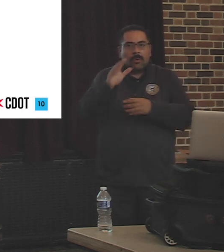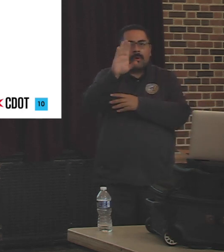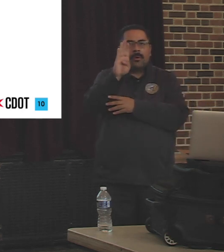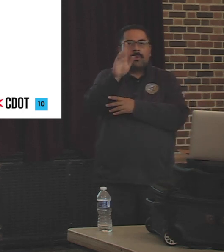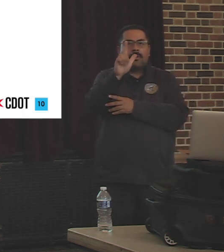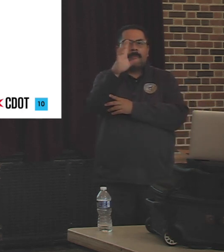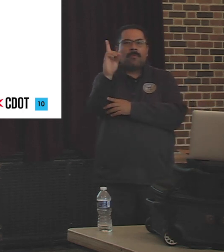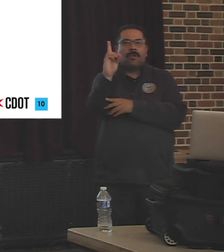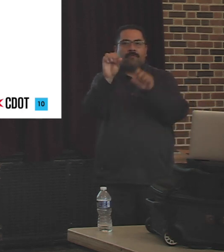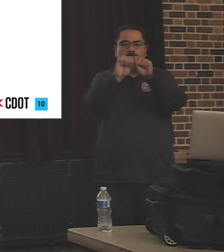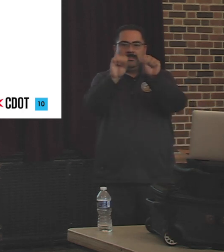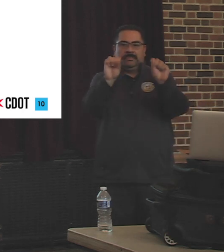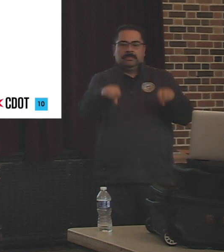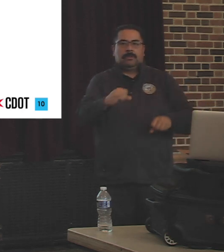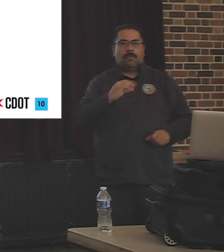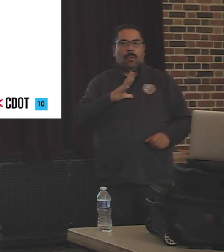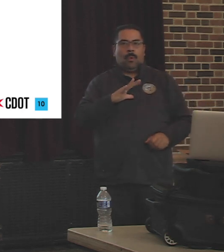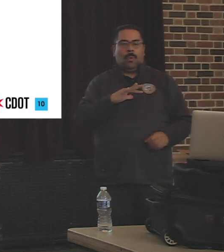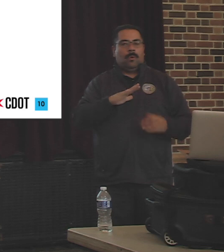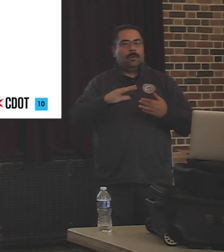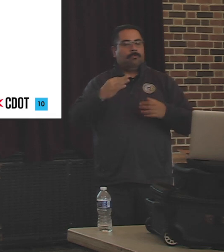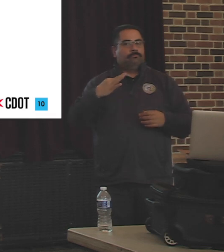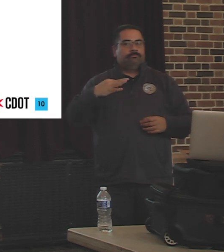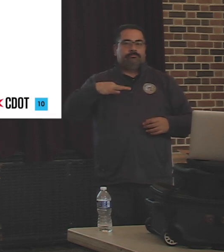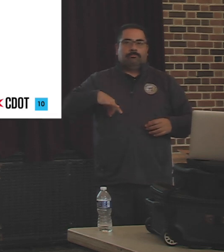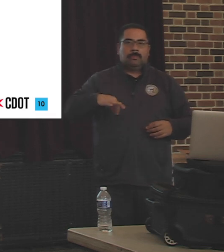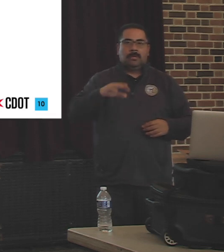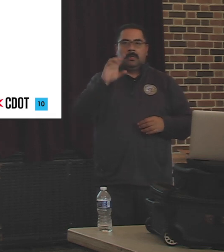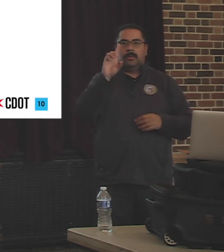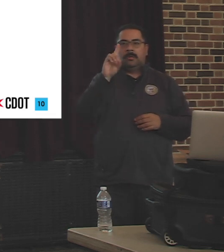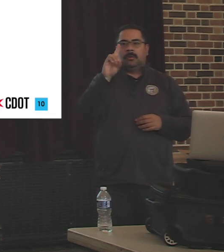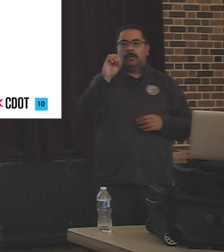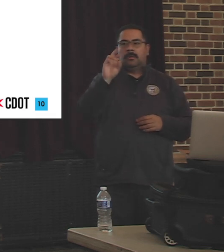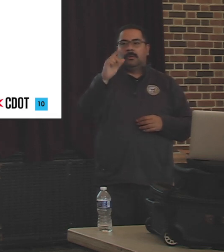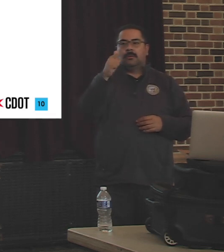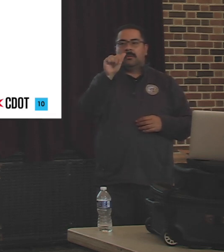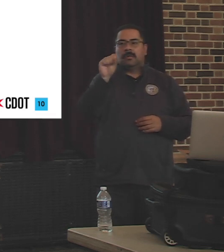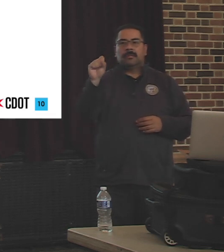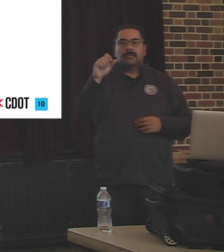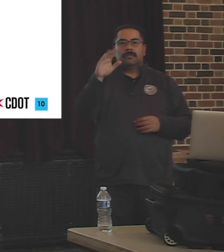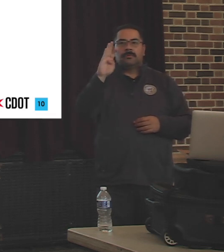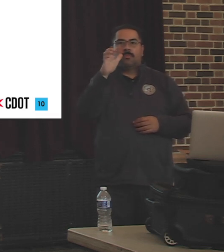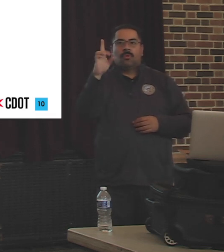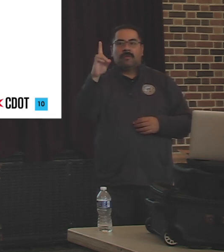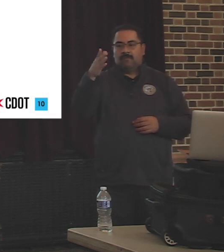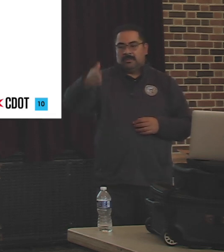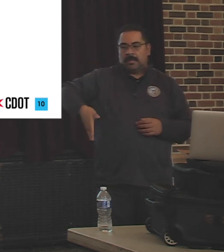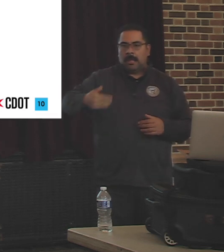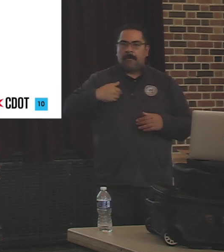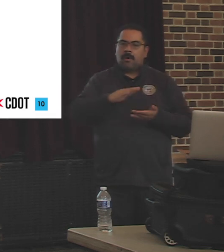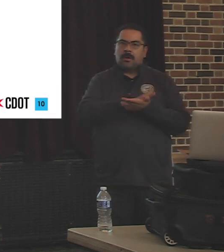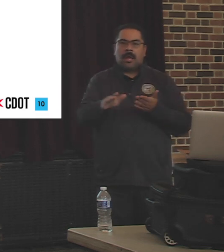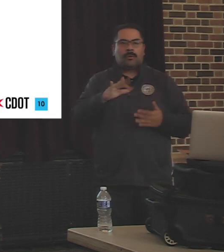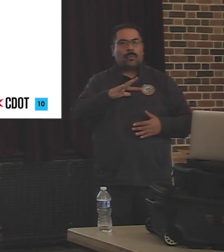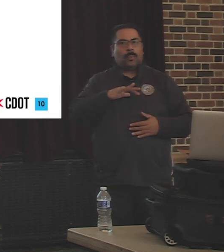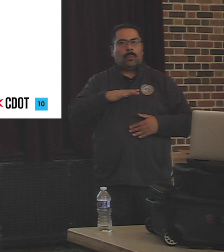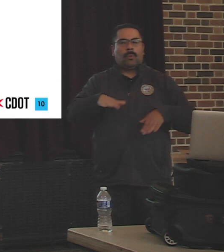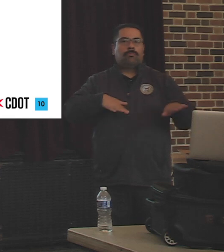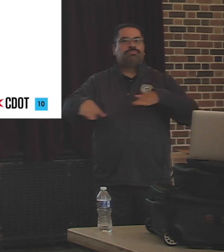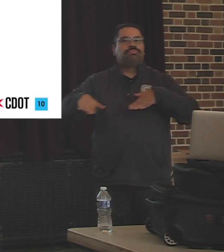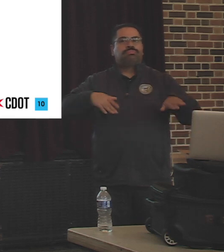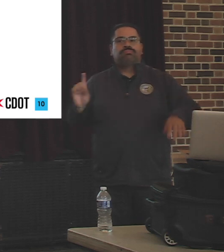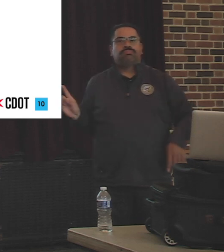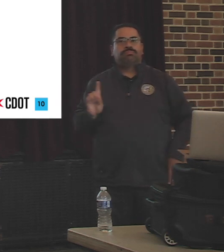system, which is such a great asset within the community. The Douglas Boulevard side has a really nice walking path that people can hang out on and